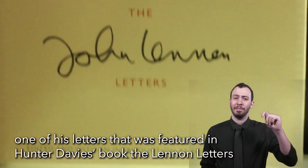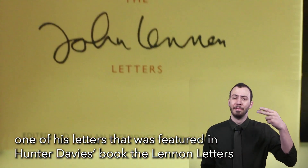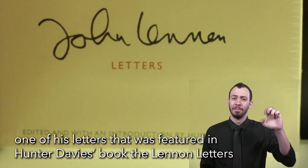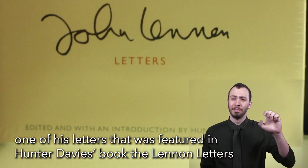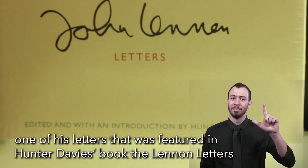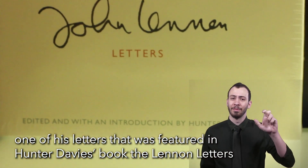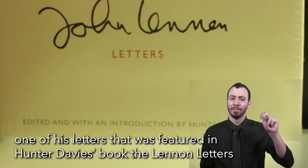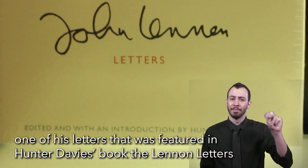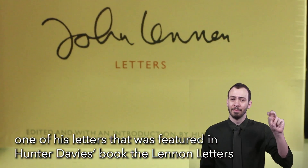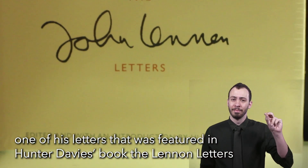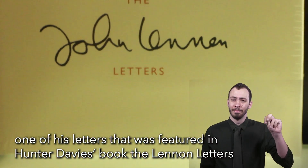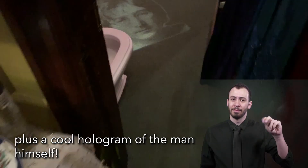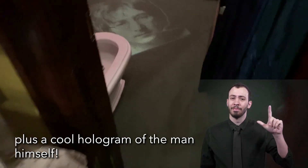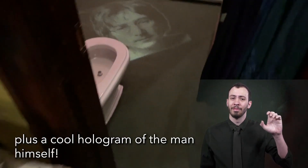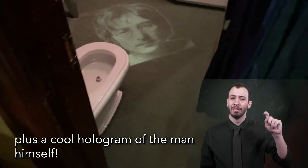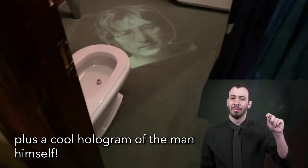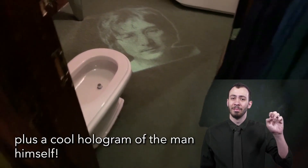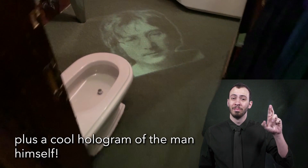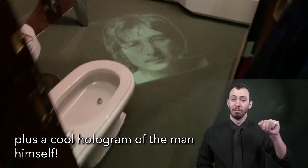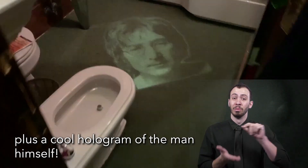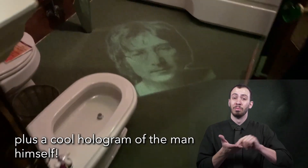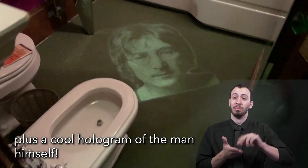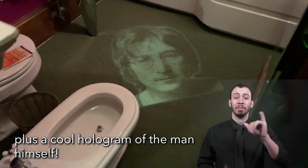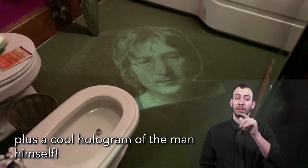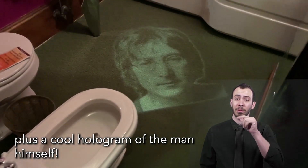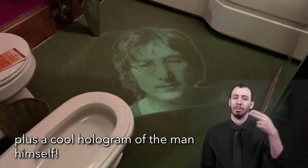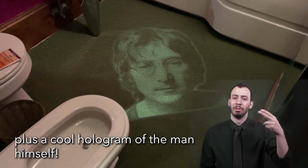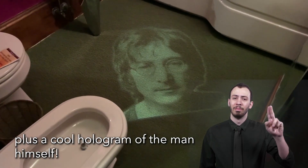Davis, plus a cool hologram of the man himself.